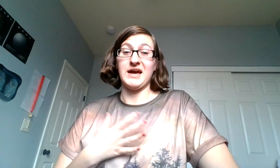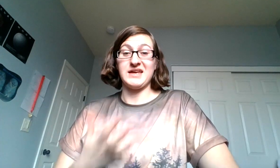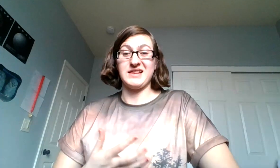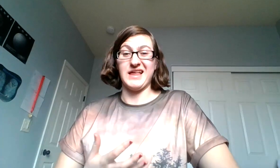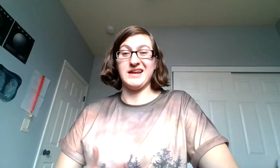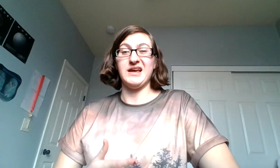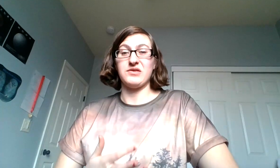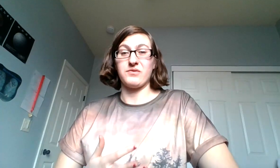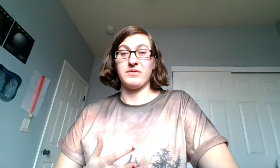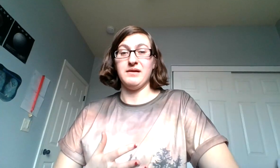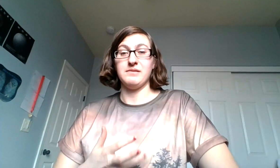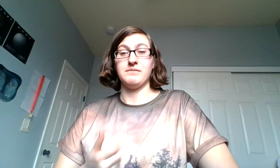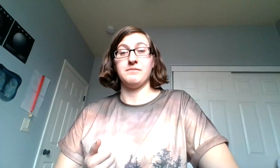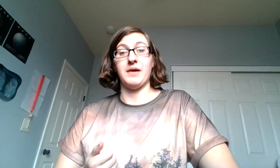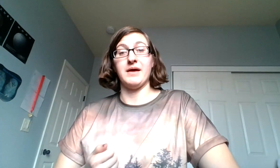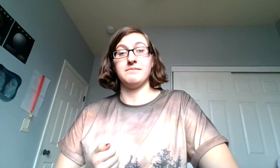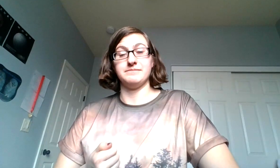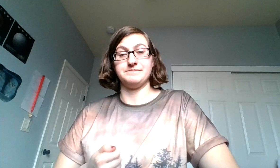sad easily, but